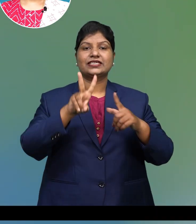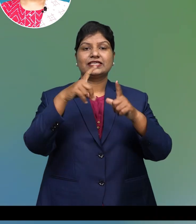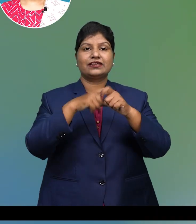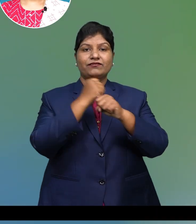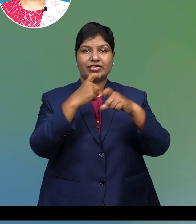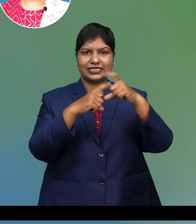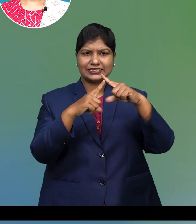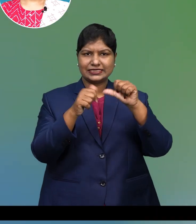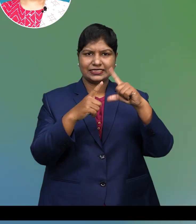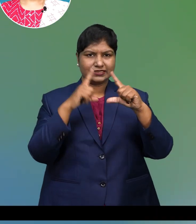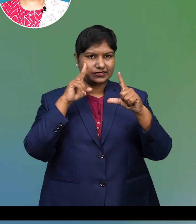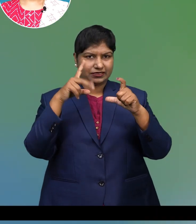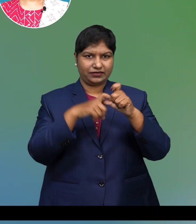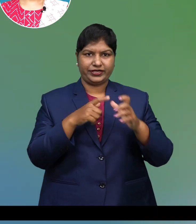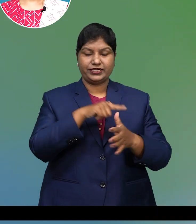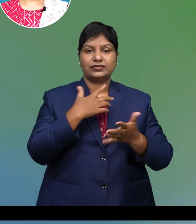vegetative,